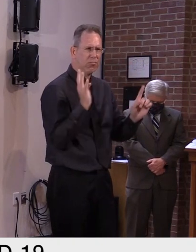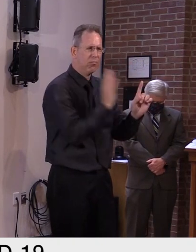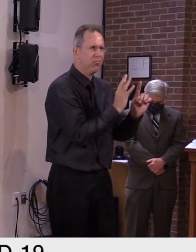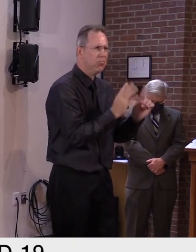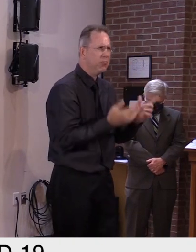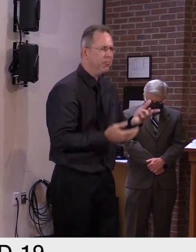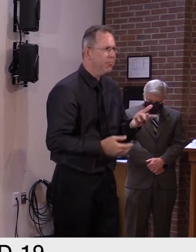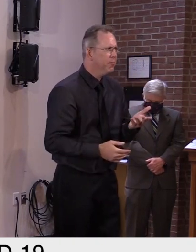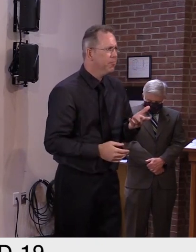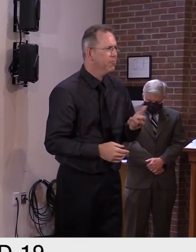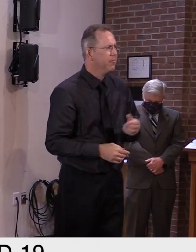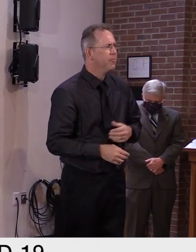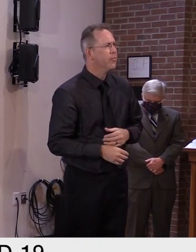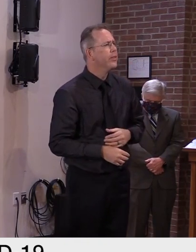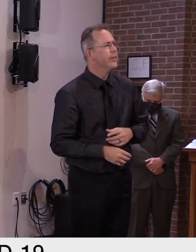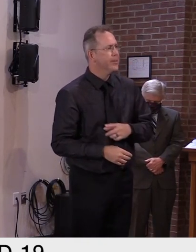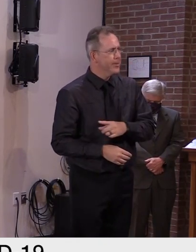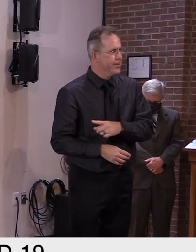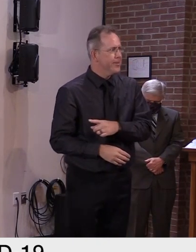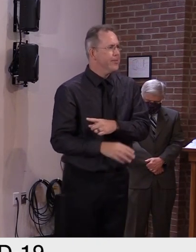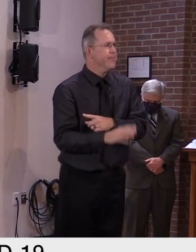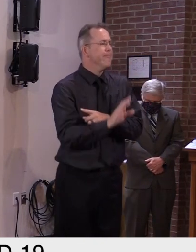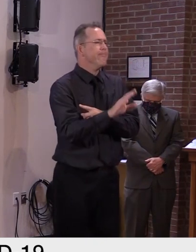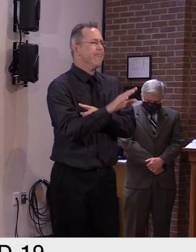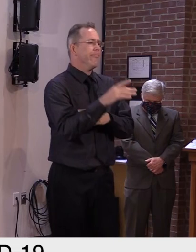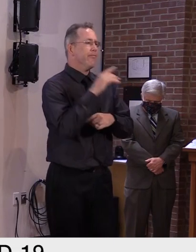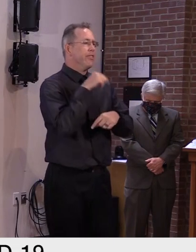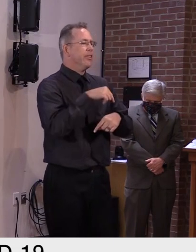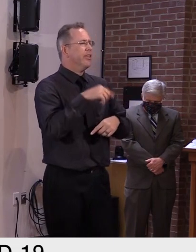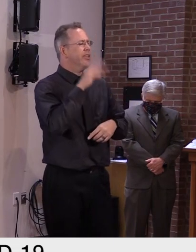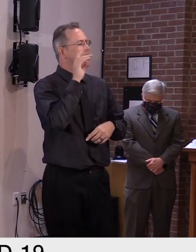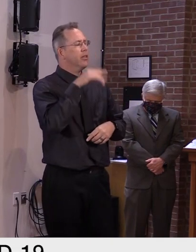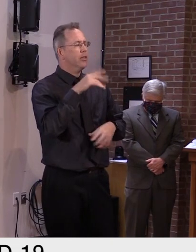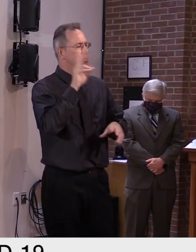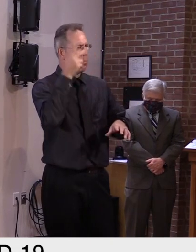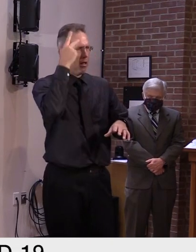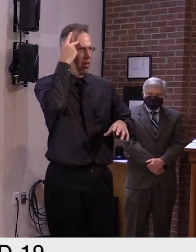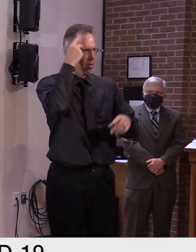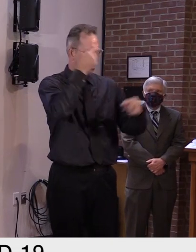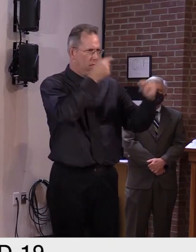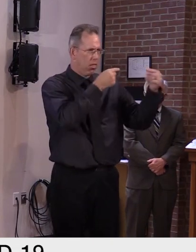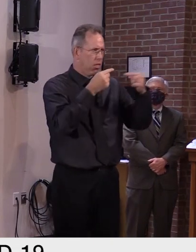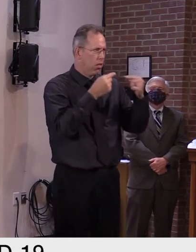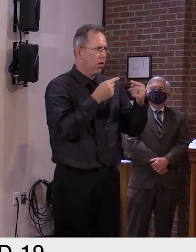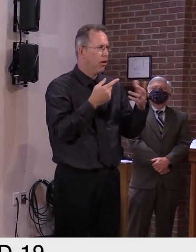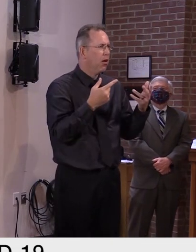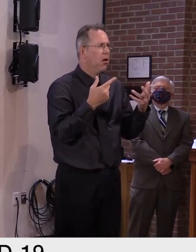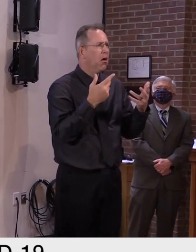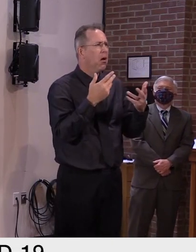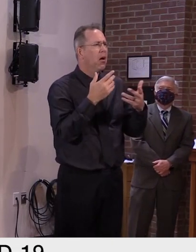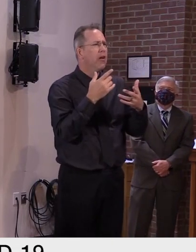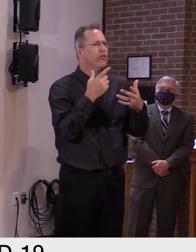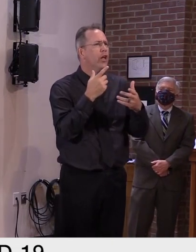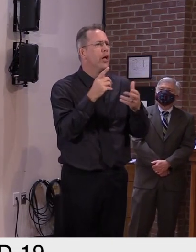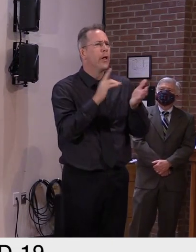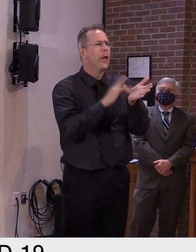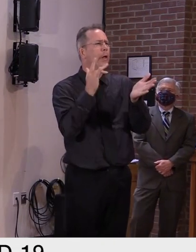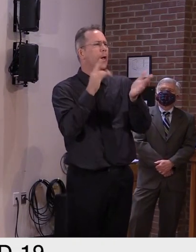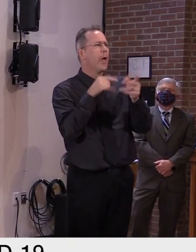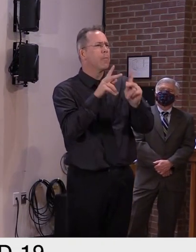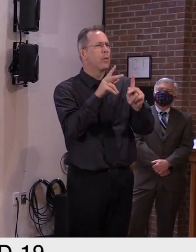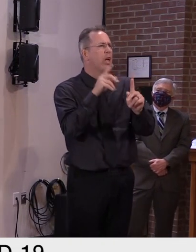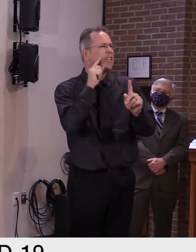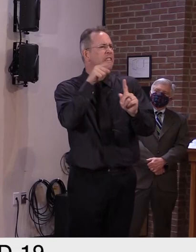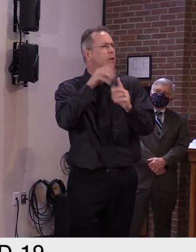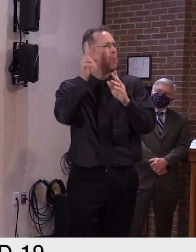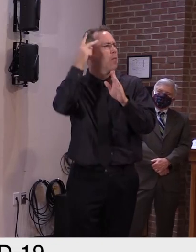is concerning, and is dangerous in a lot of respects. So we all have an obligation to tone this down,